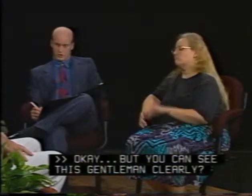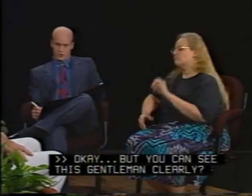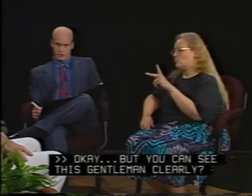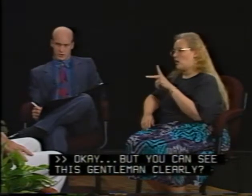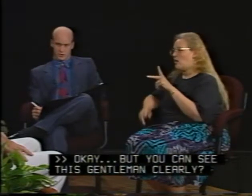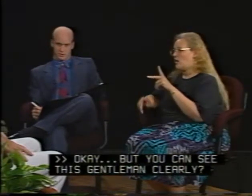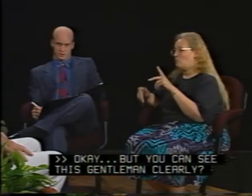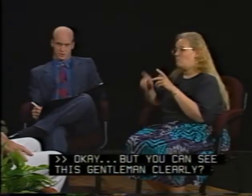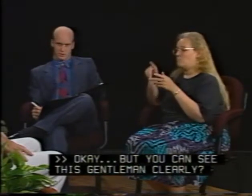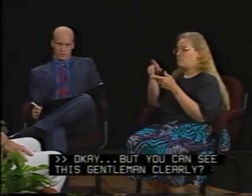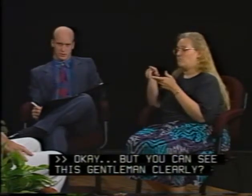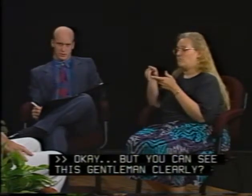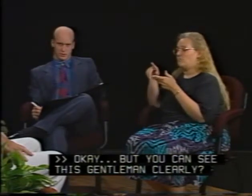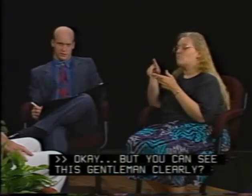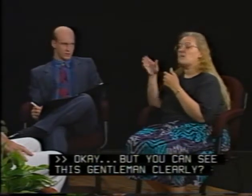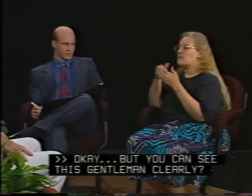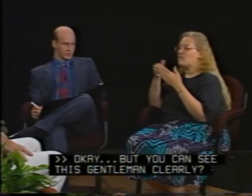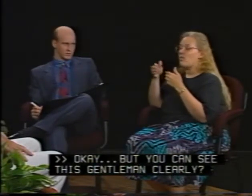you could see this gentleman clearly.